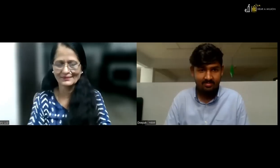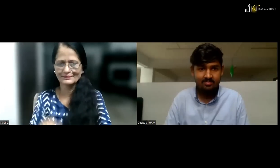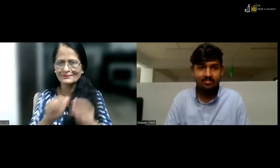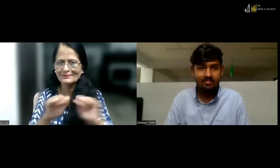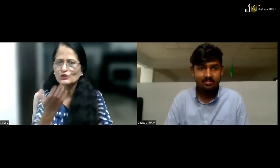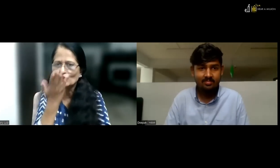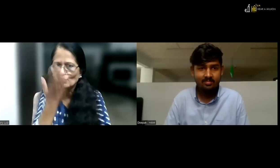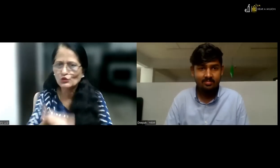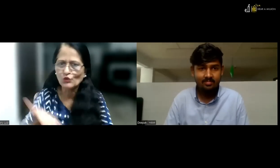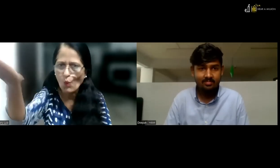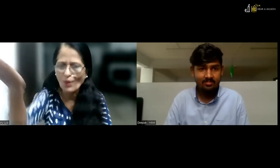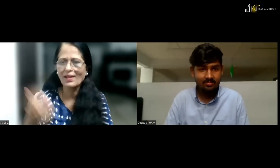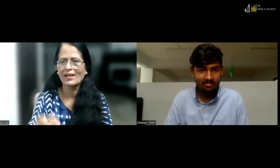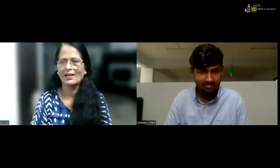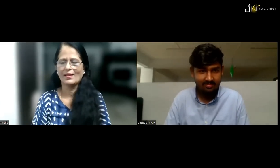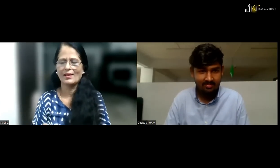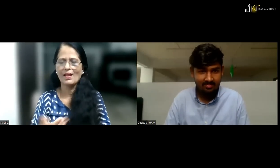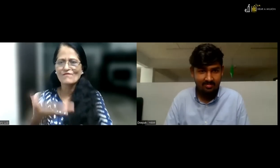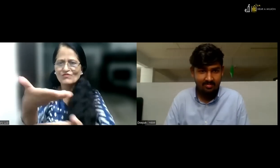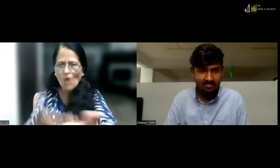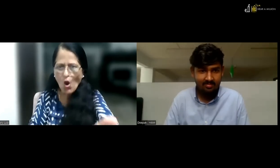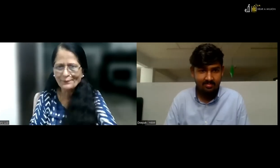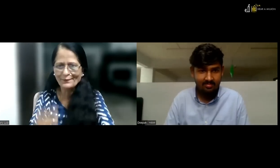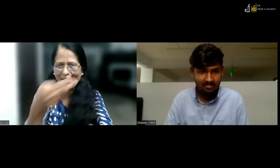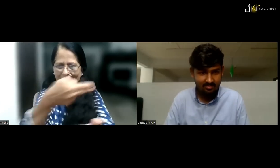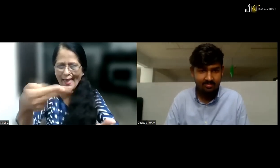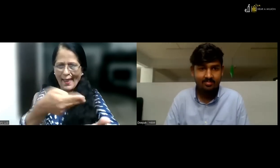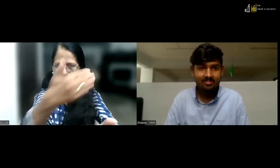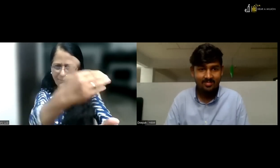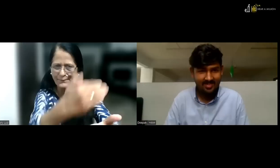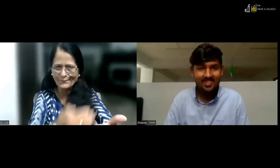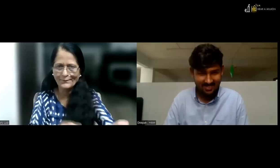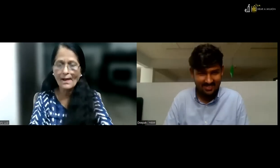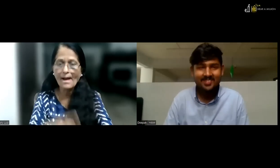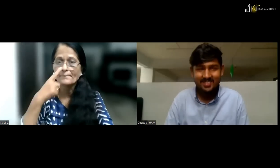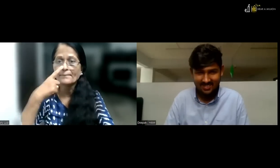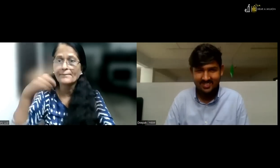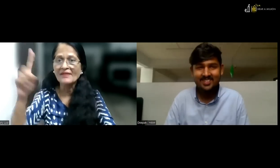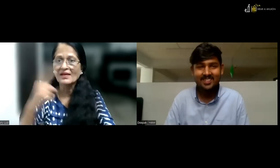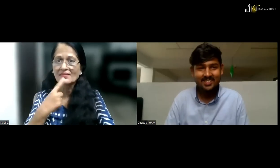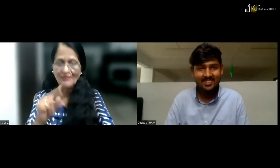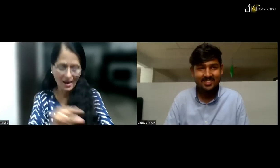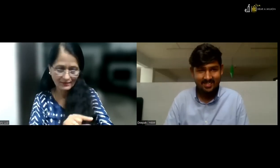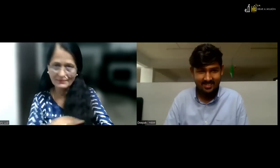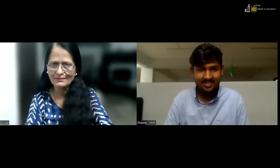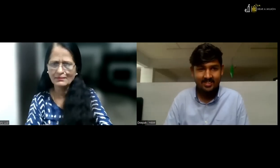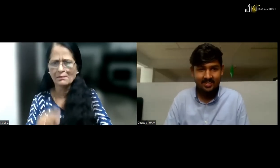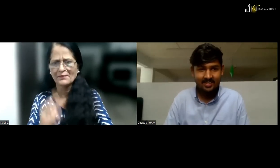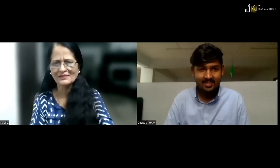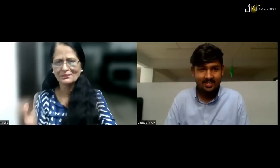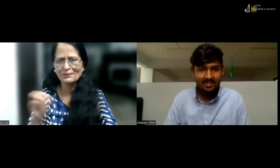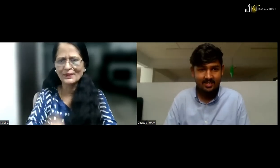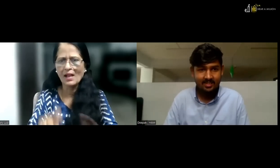And when it is once declared that Indian Sign Language is there, so we can have some list of people,